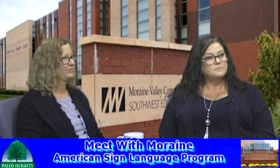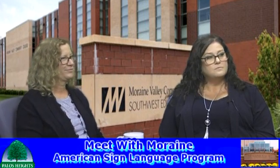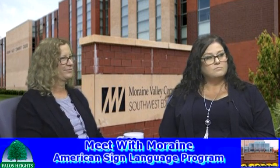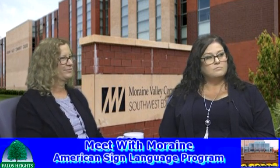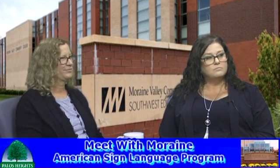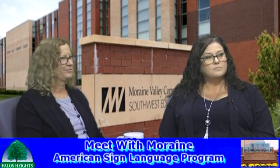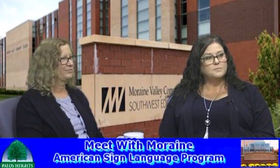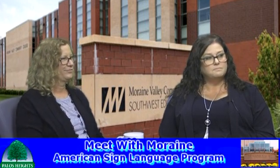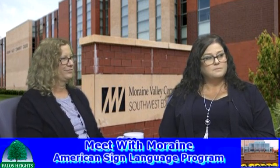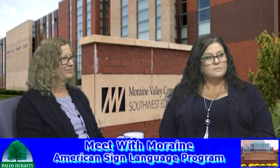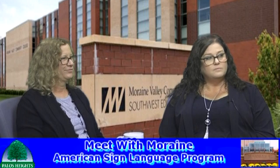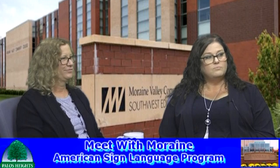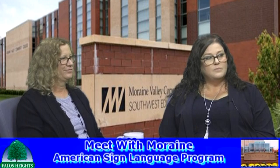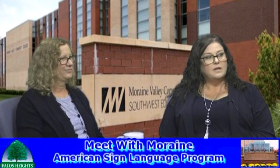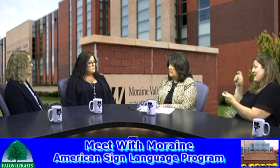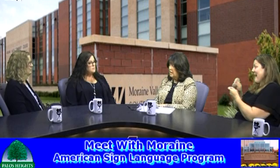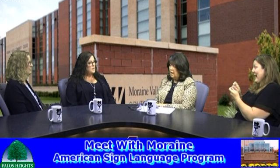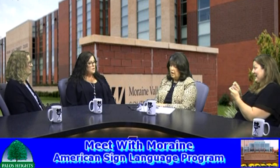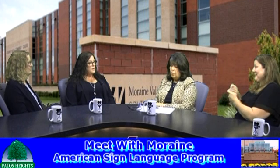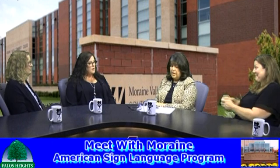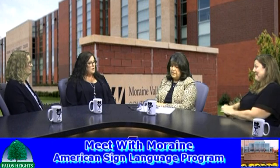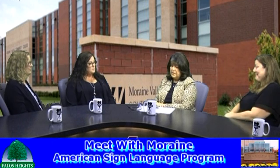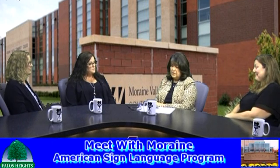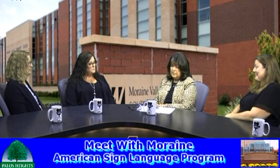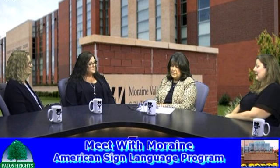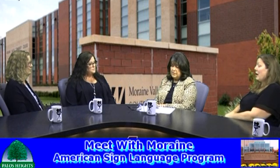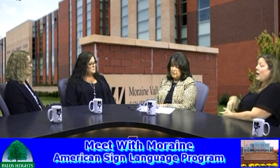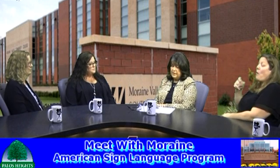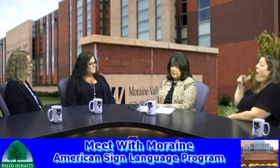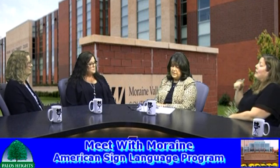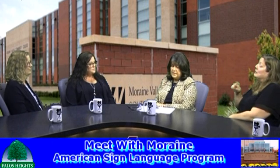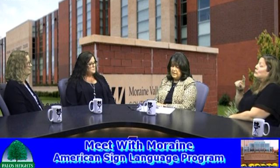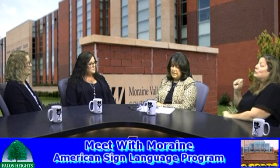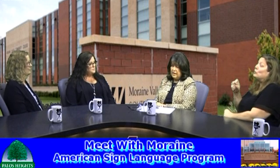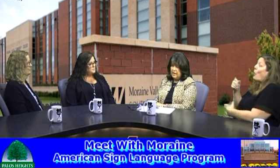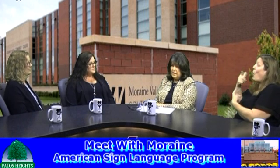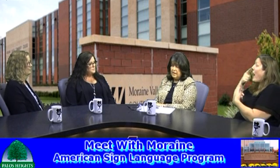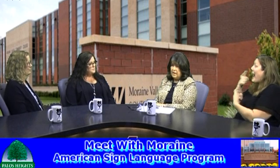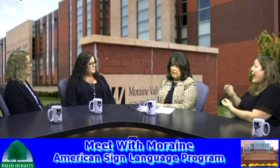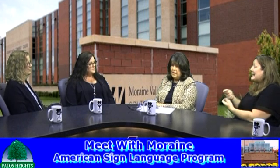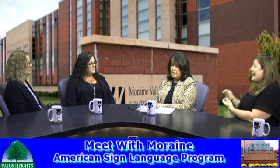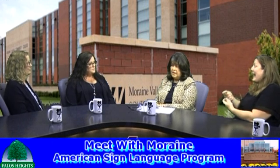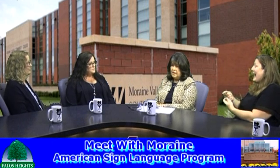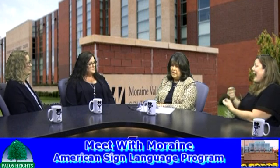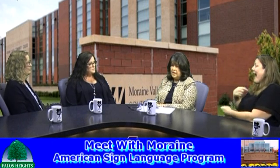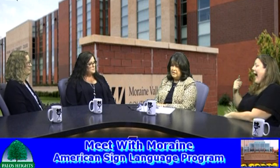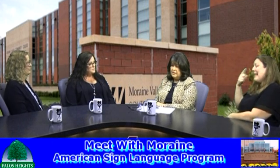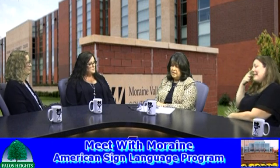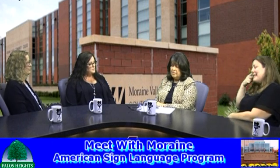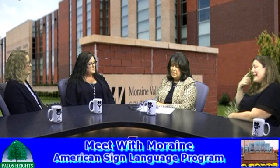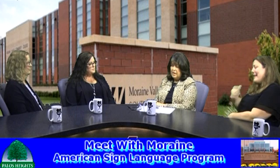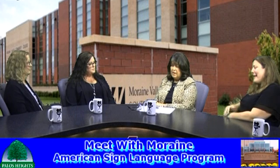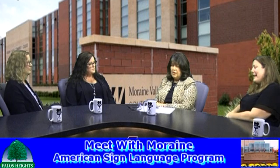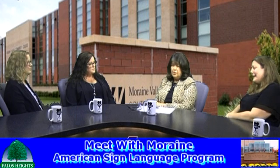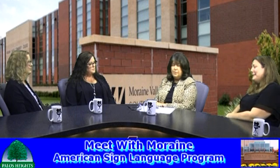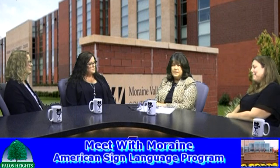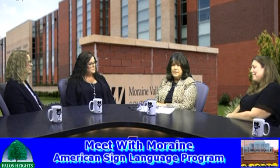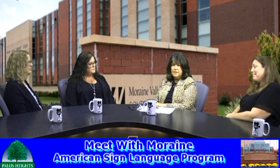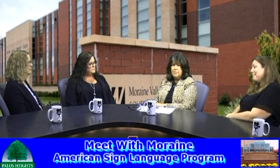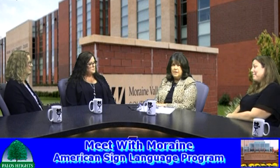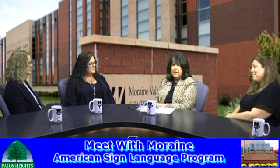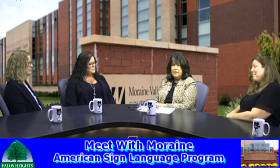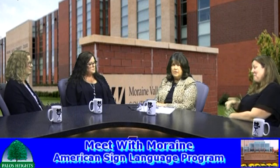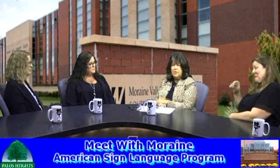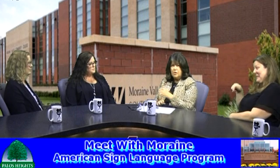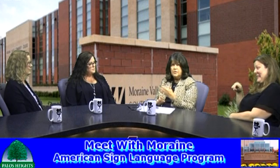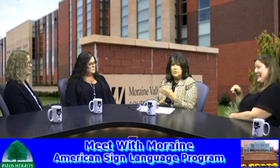good interpreter. Yes, exactly. Well, this has just been so interesting, and I think that, if this